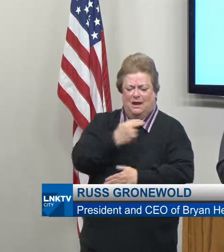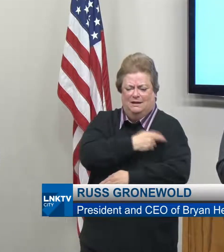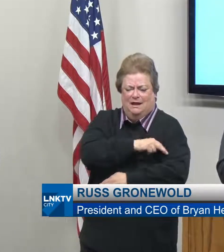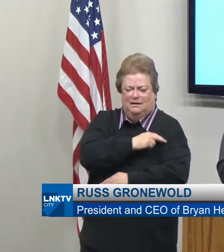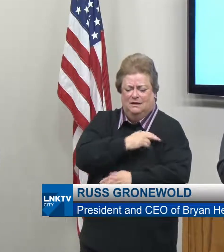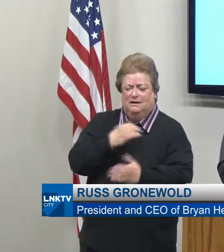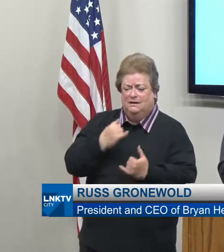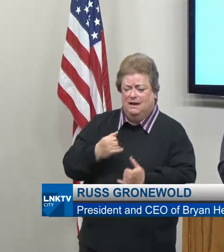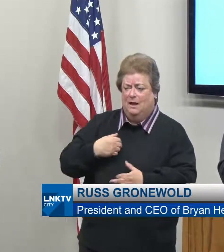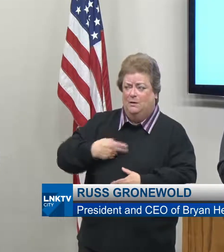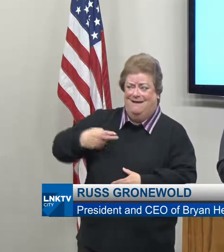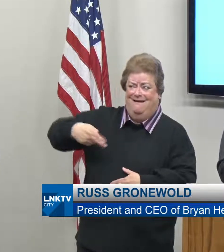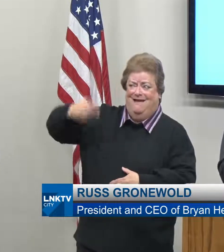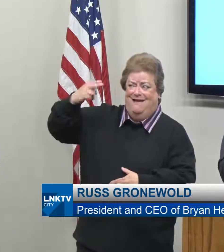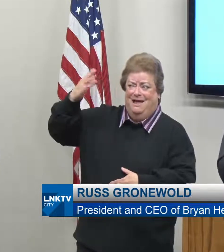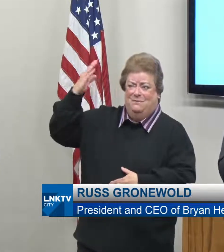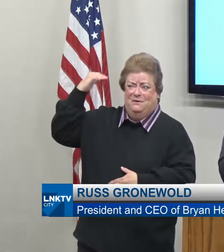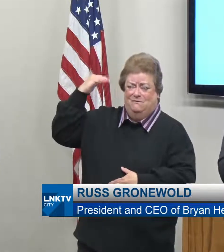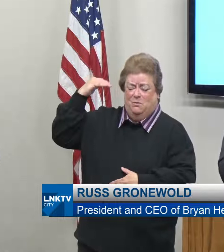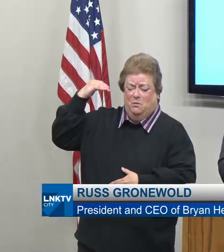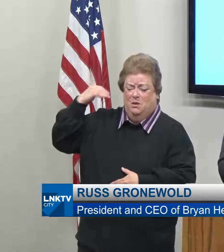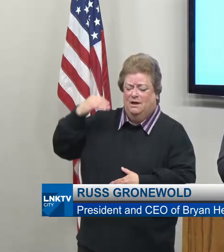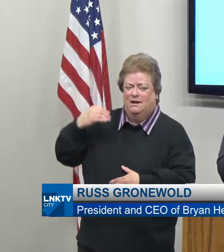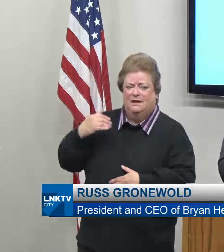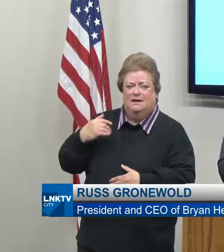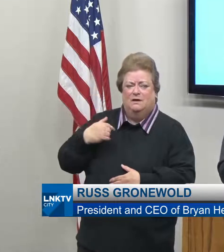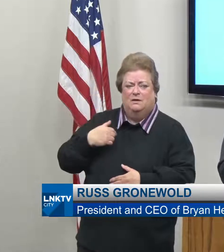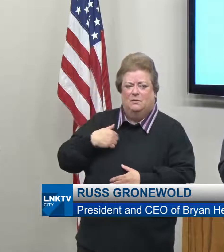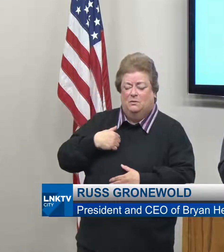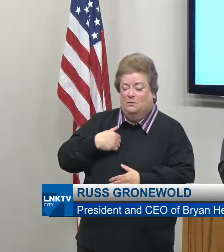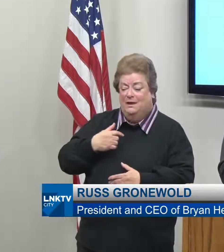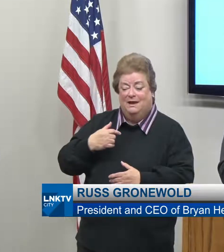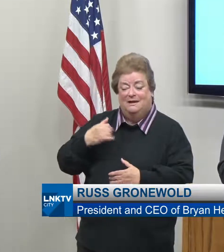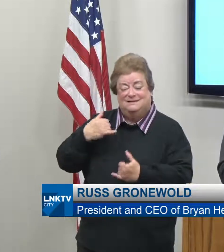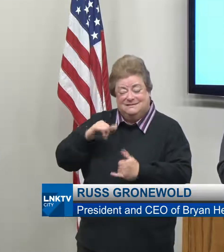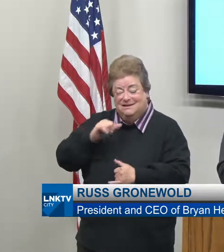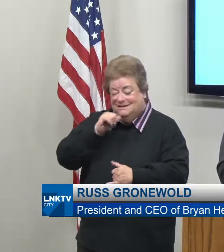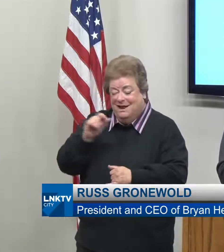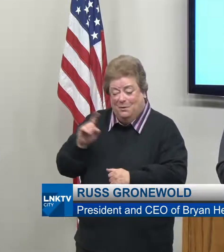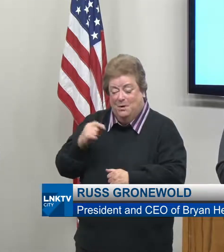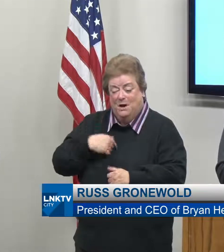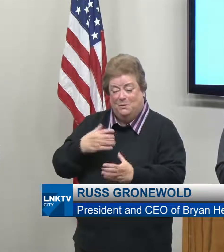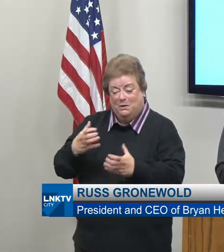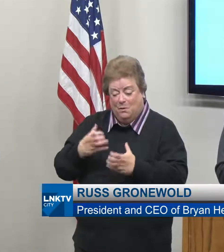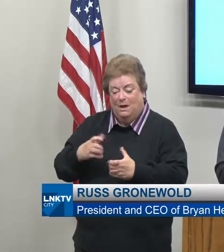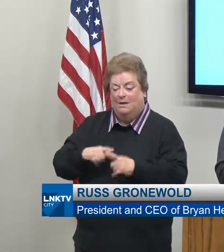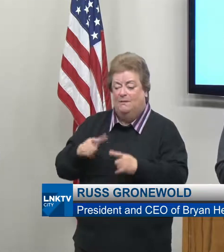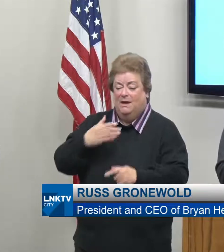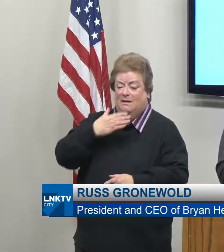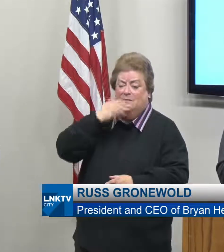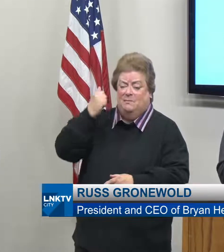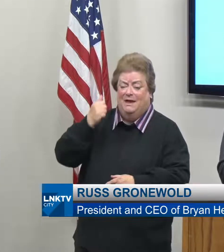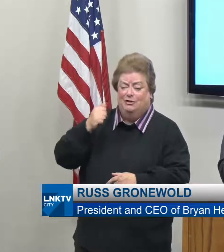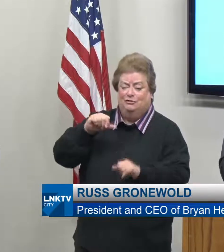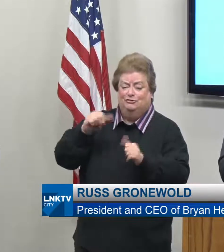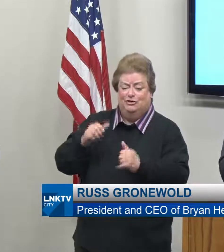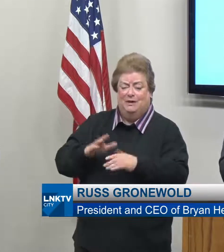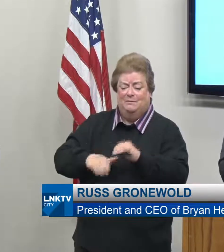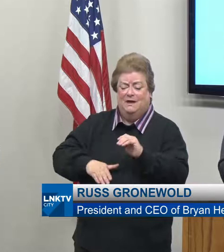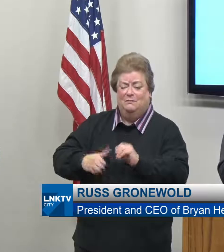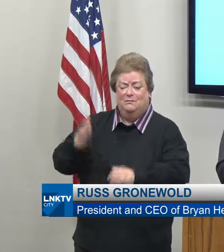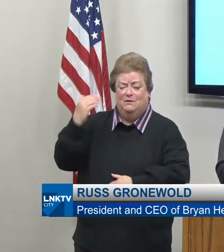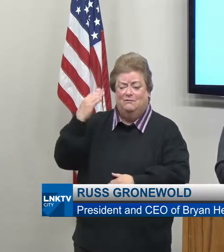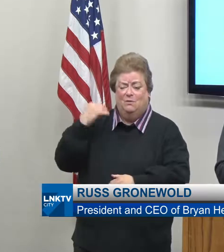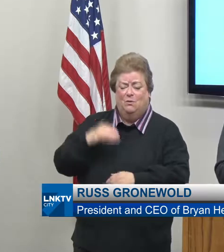from a high that we've had. It's not quite where we'd like them, but boy, we are in a lot better shape than we've been before. And there's just been a burst